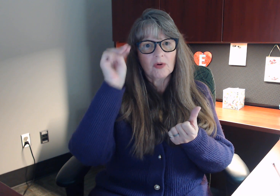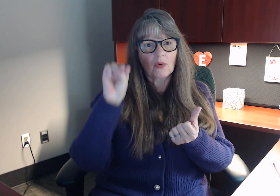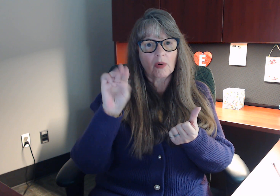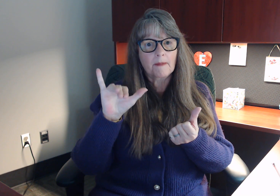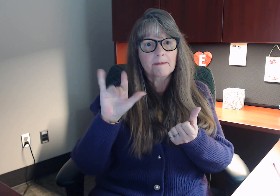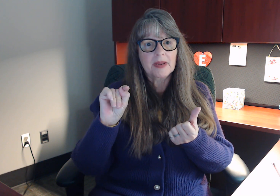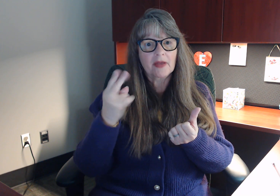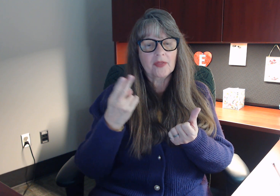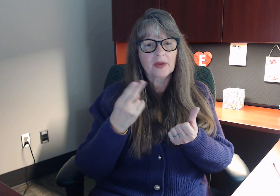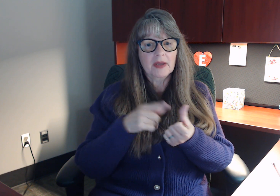or myth.